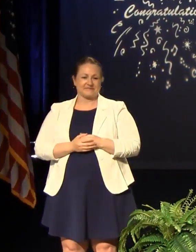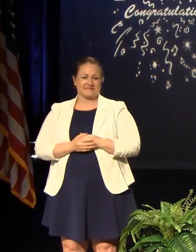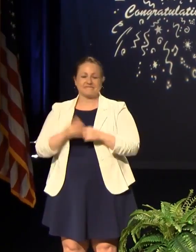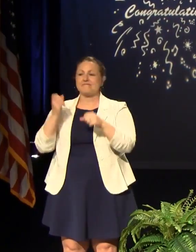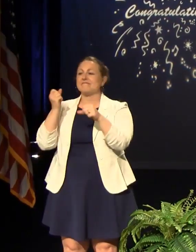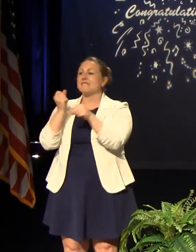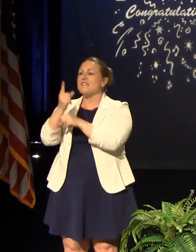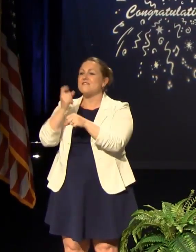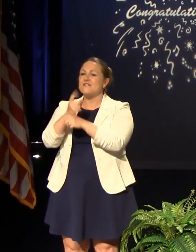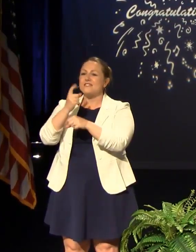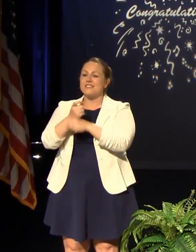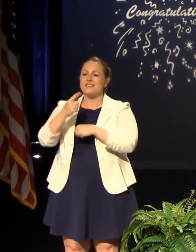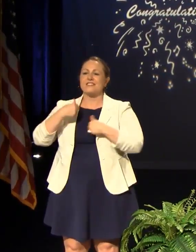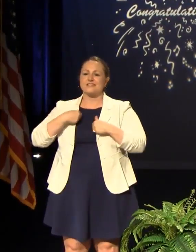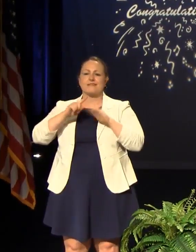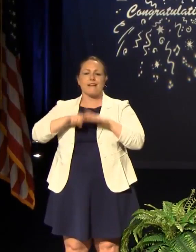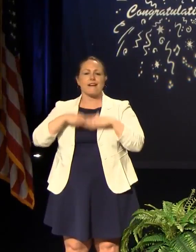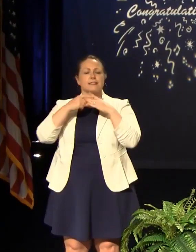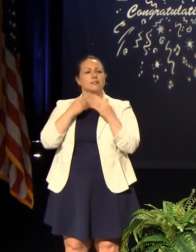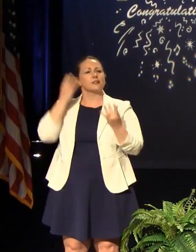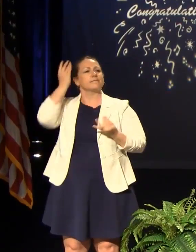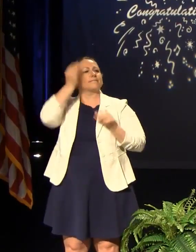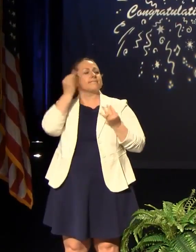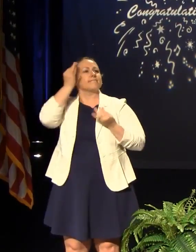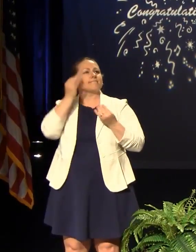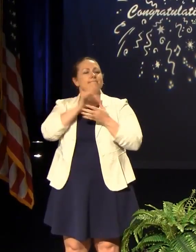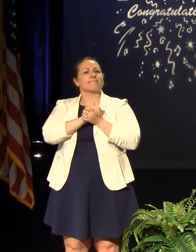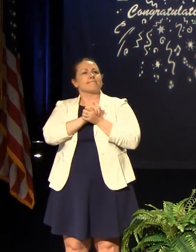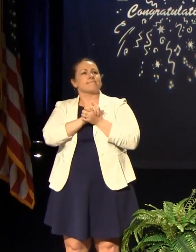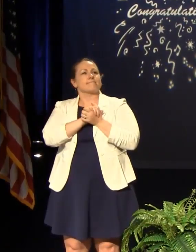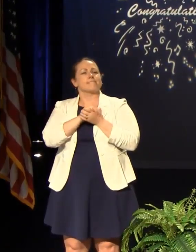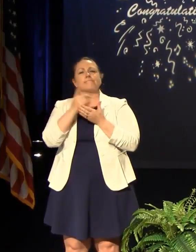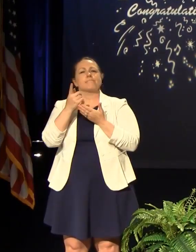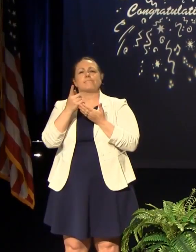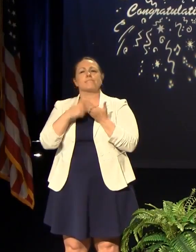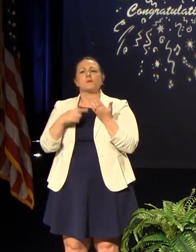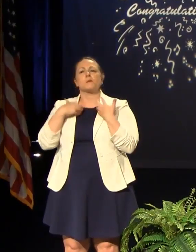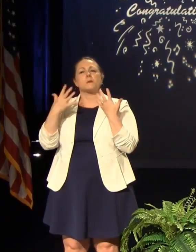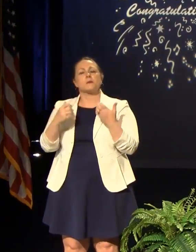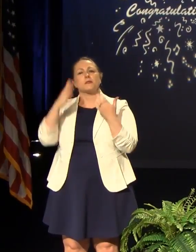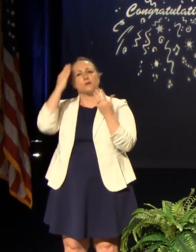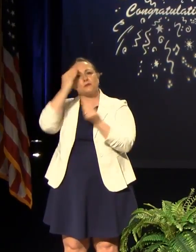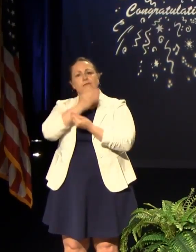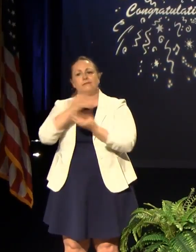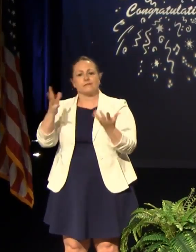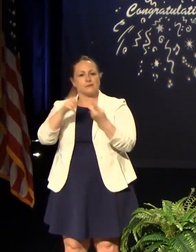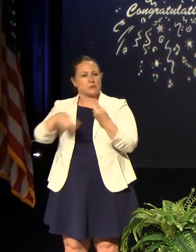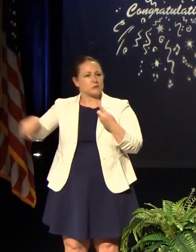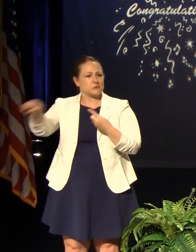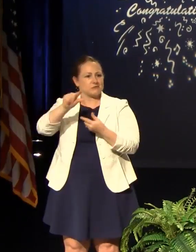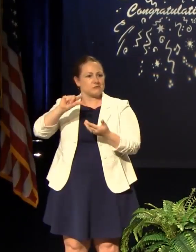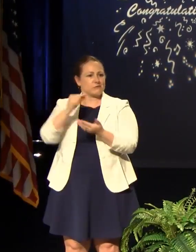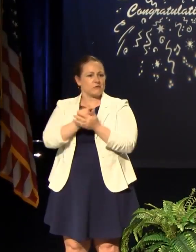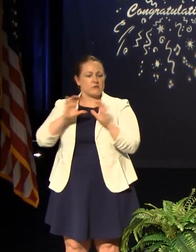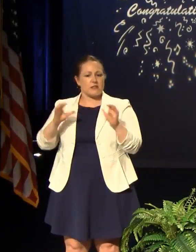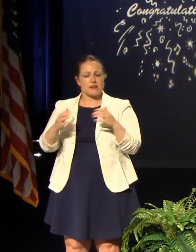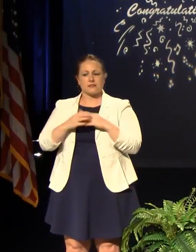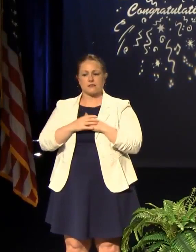about what I might want to say to the graduating class, it becomes an anxious